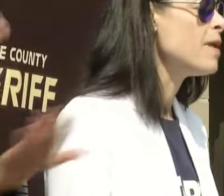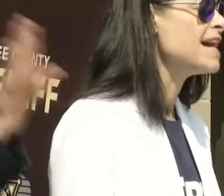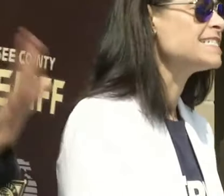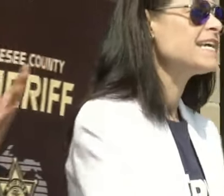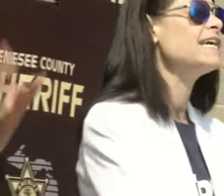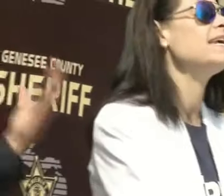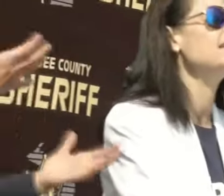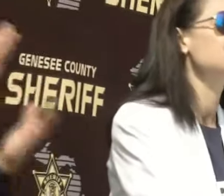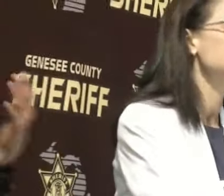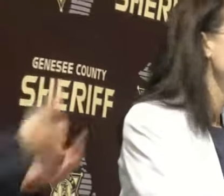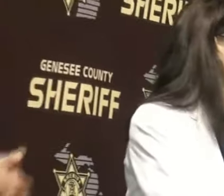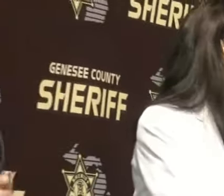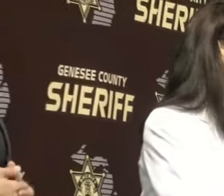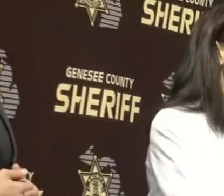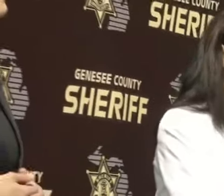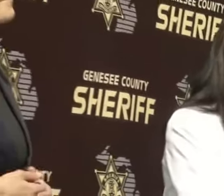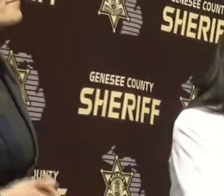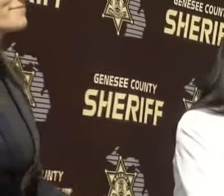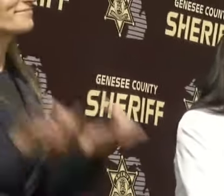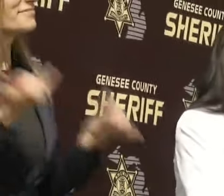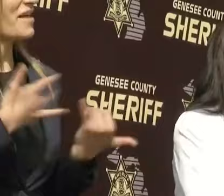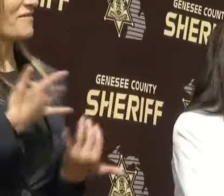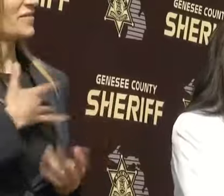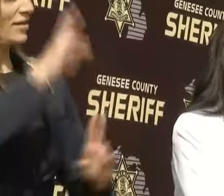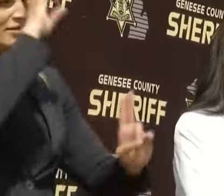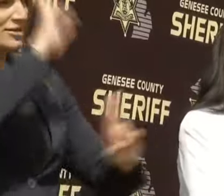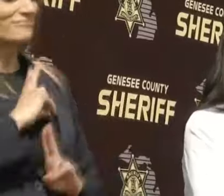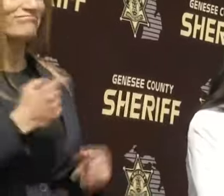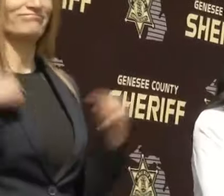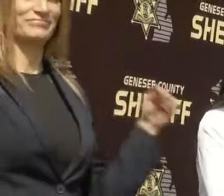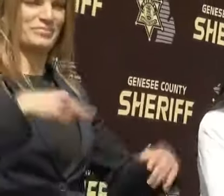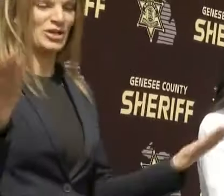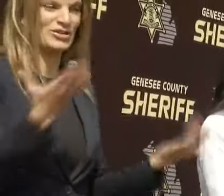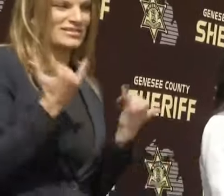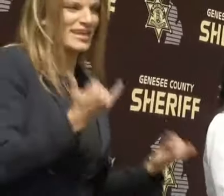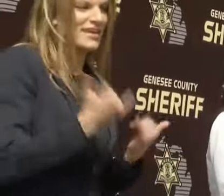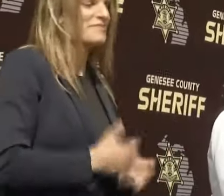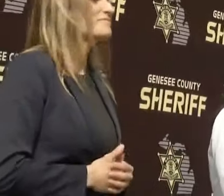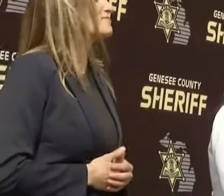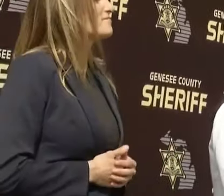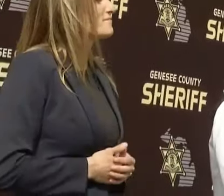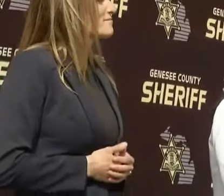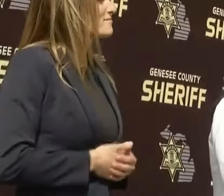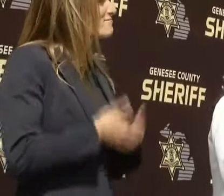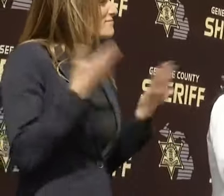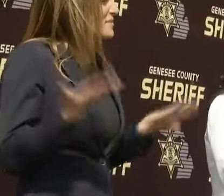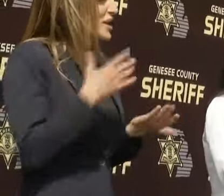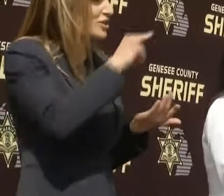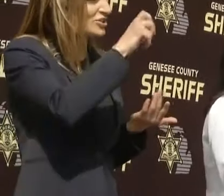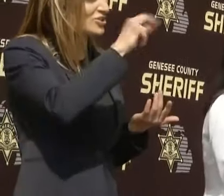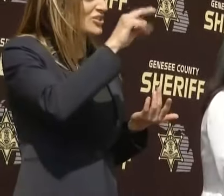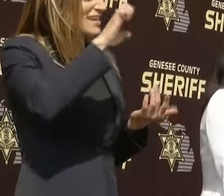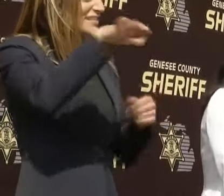Thank you so much. It is such a privilege and an honor to be with you here today in Genesee